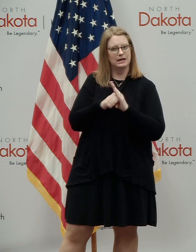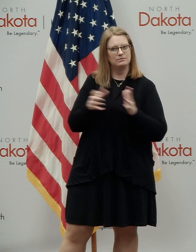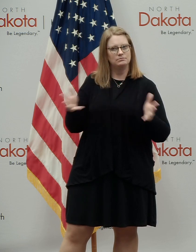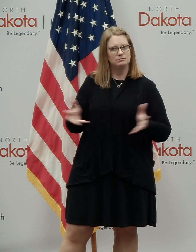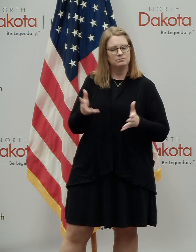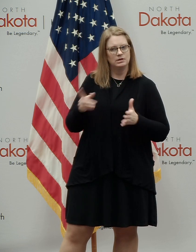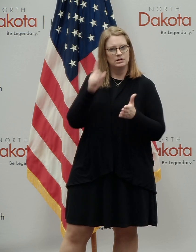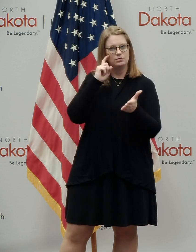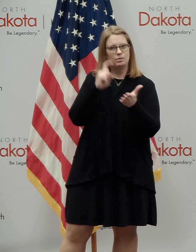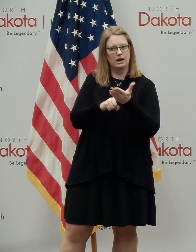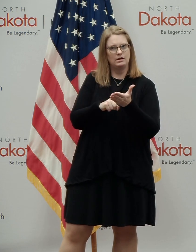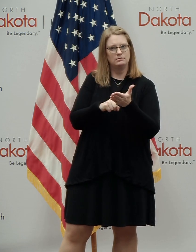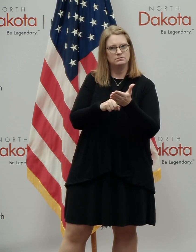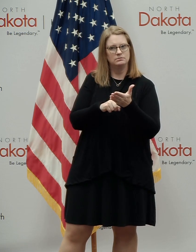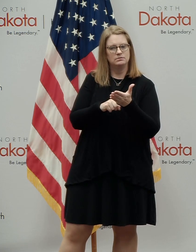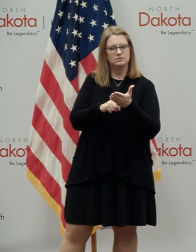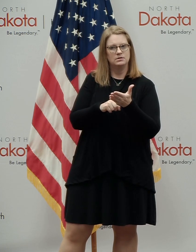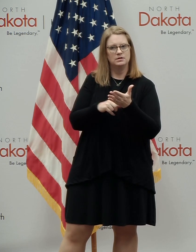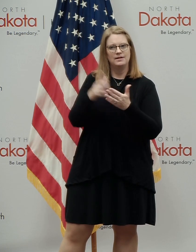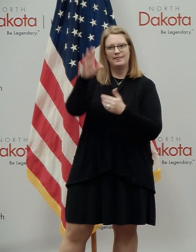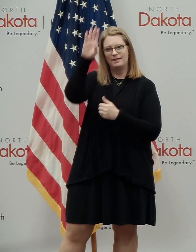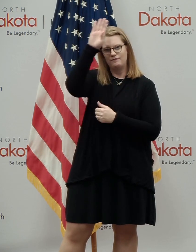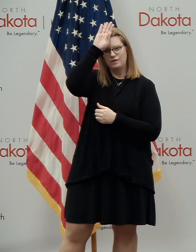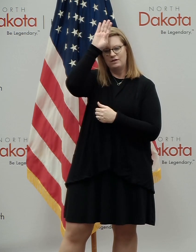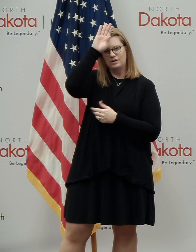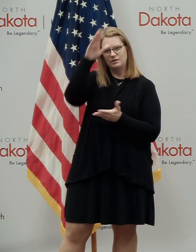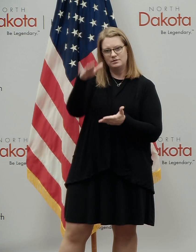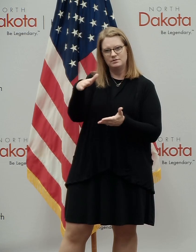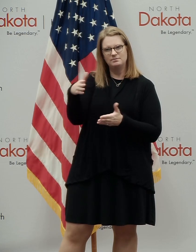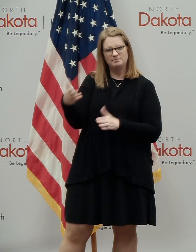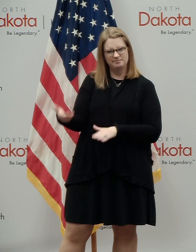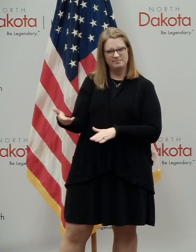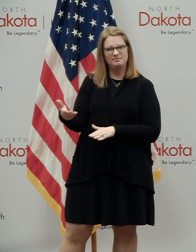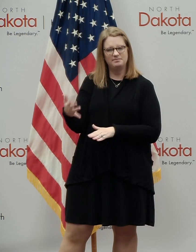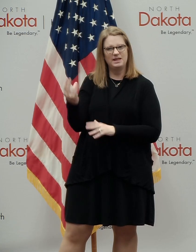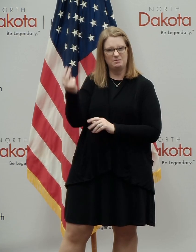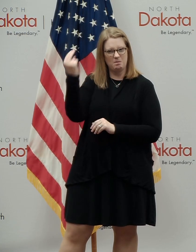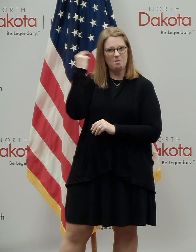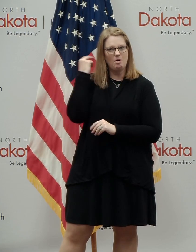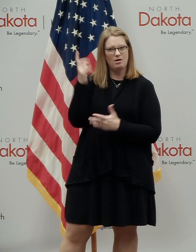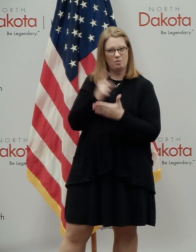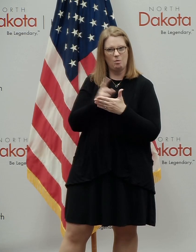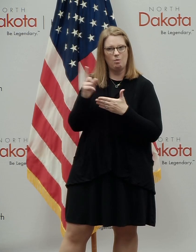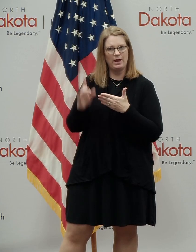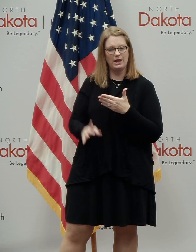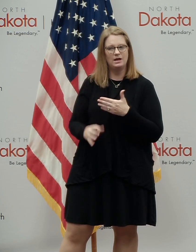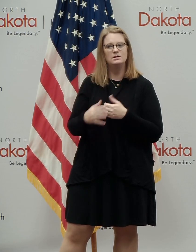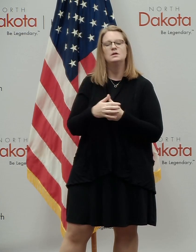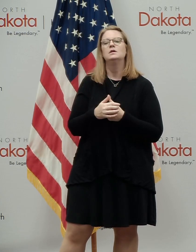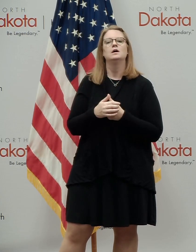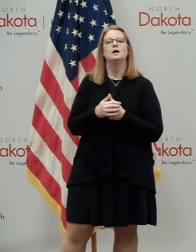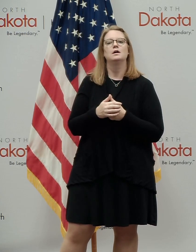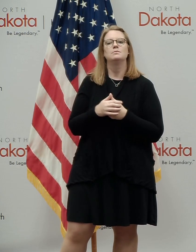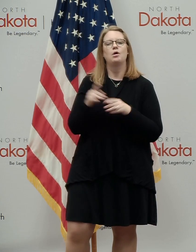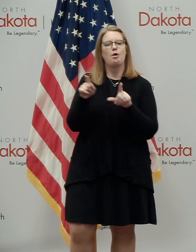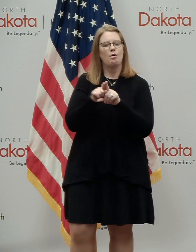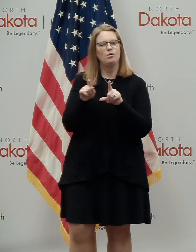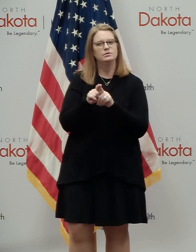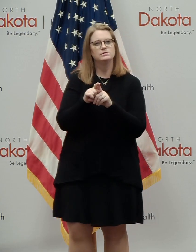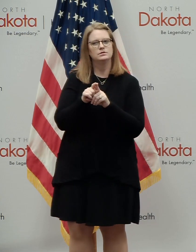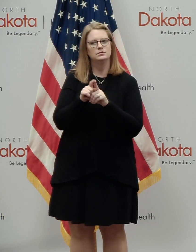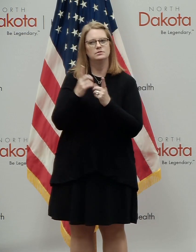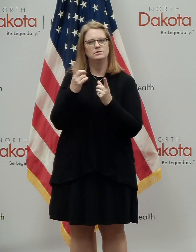to recognize the fallen firefighters Memorial Weekend, which is this last week, but also to